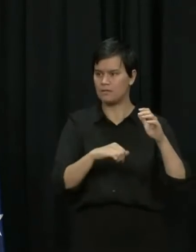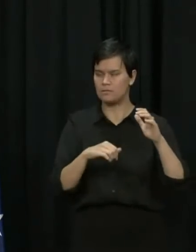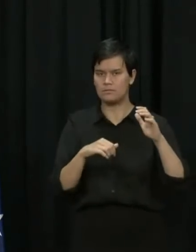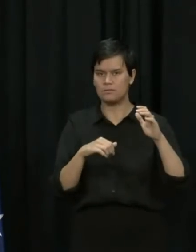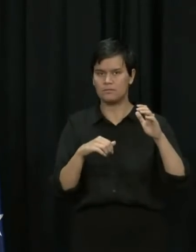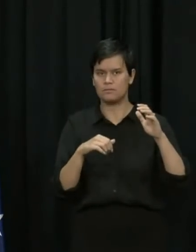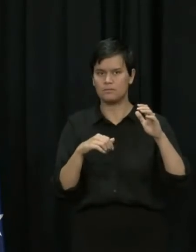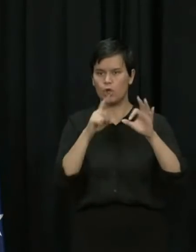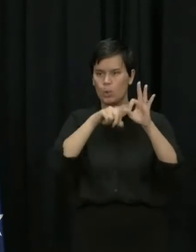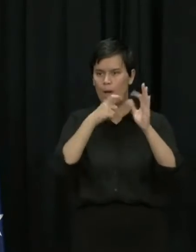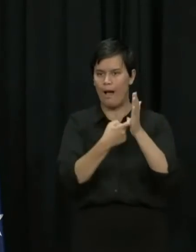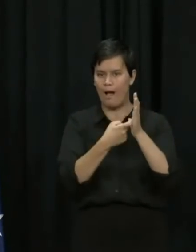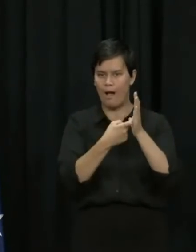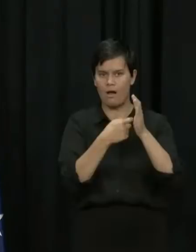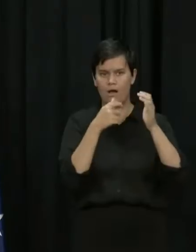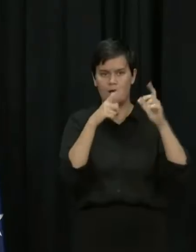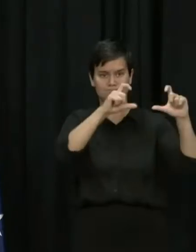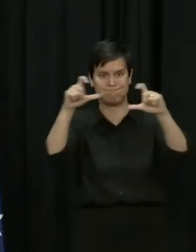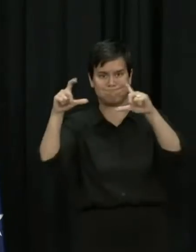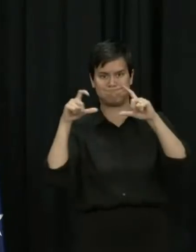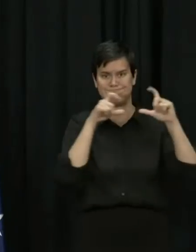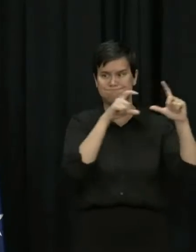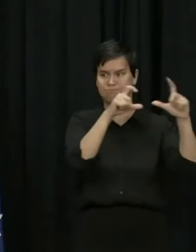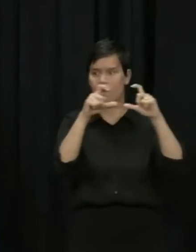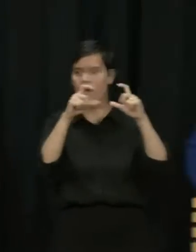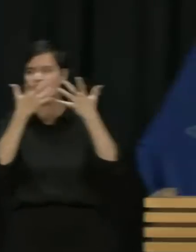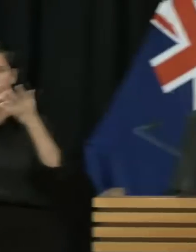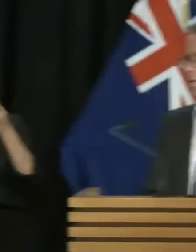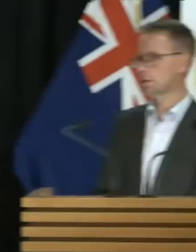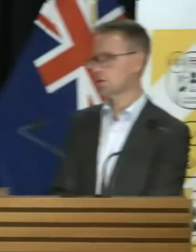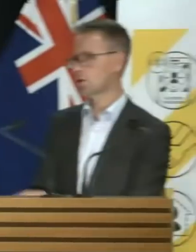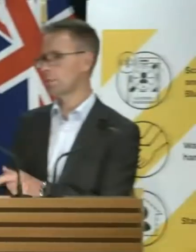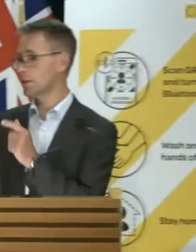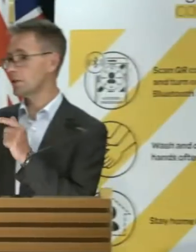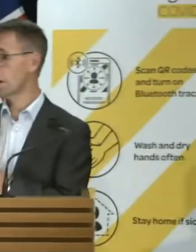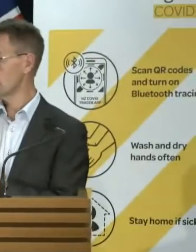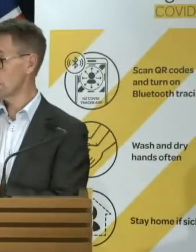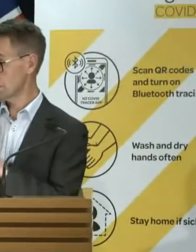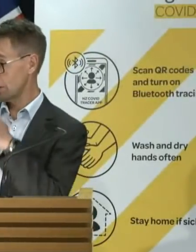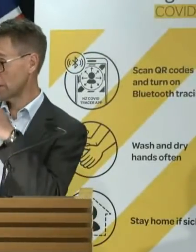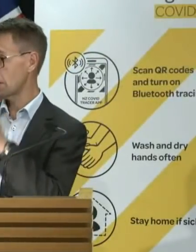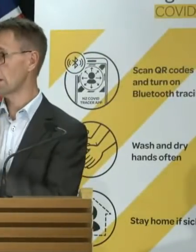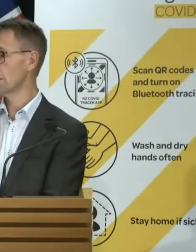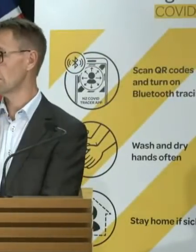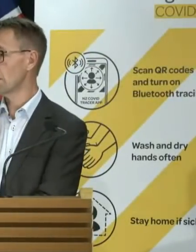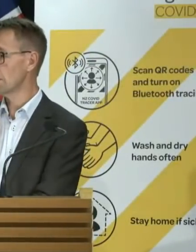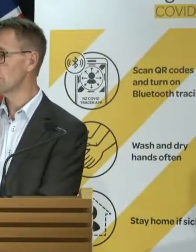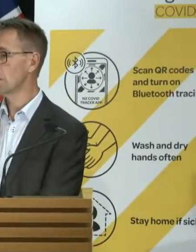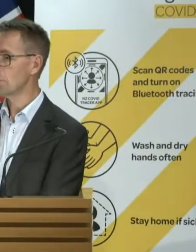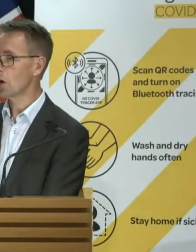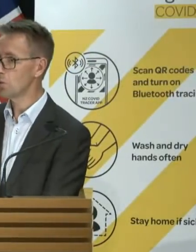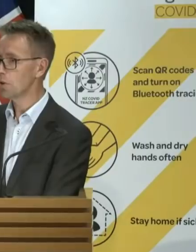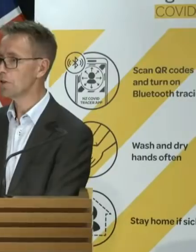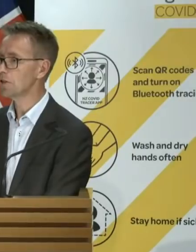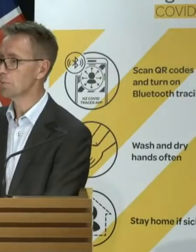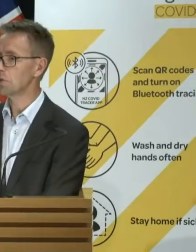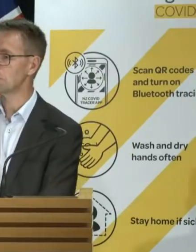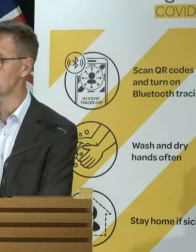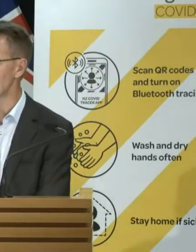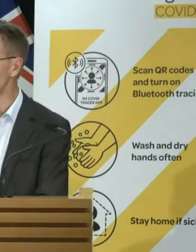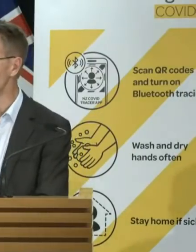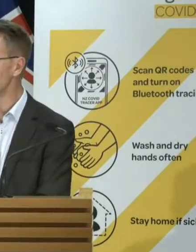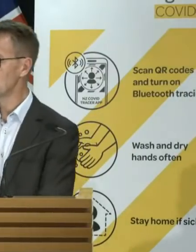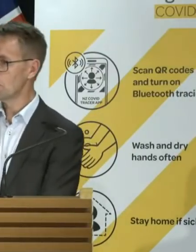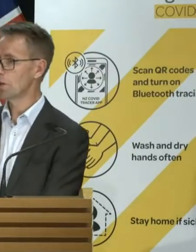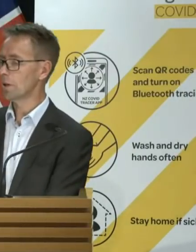little complacent quickly, unfortunately. Yes, so the scanning lifted after Northland. It's dropped back slightly, but it's stayed at a higher level. I would hope that this is a point